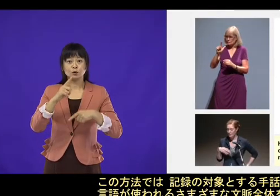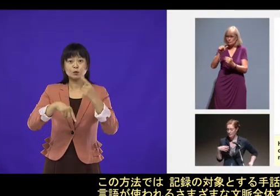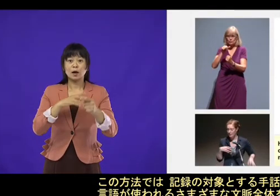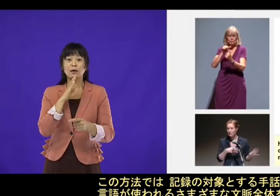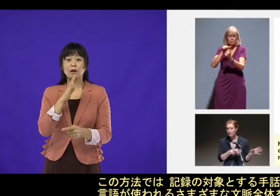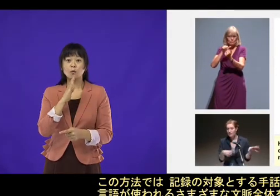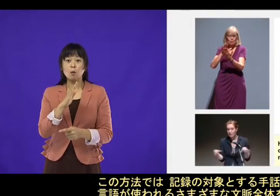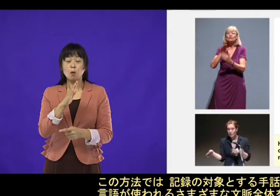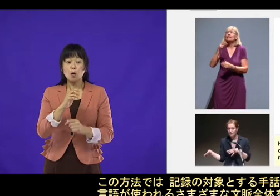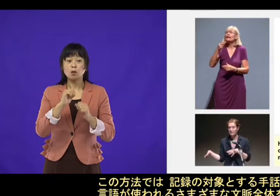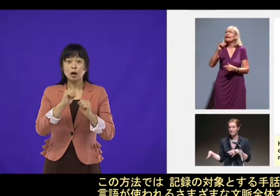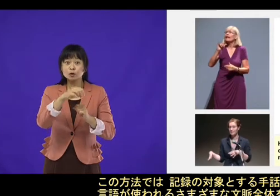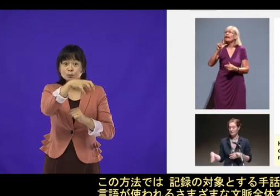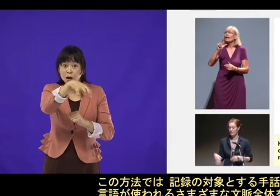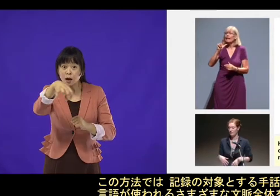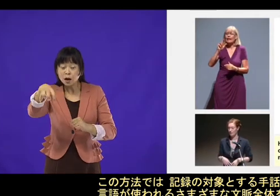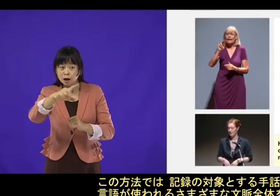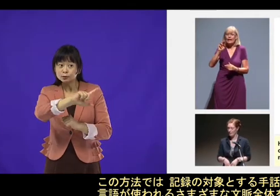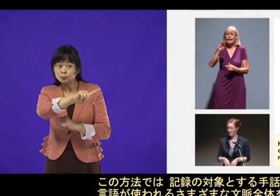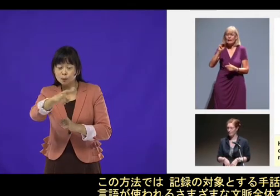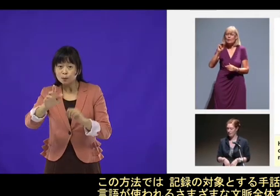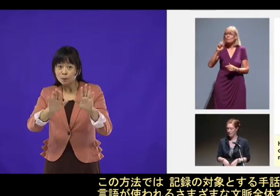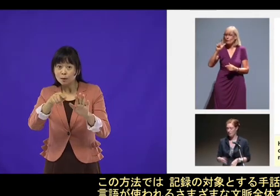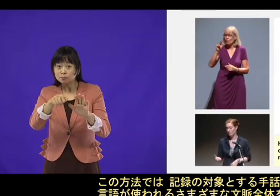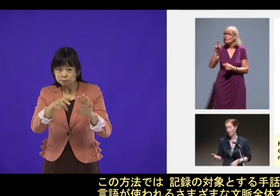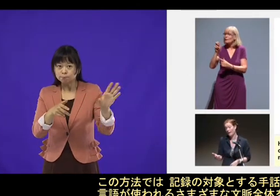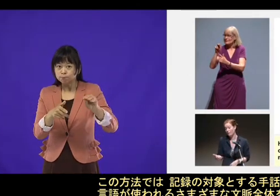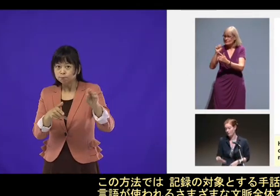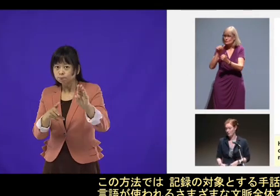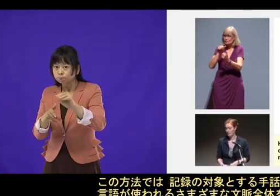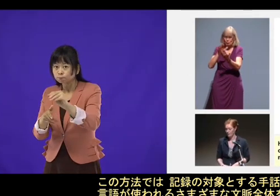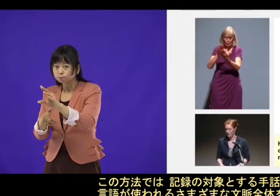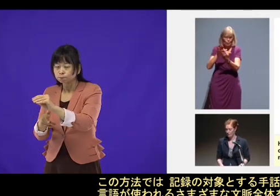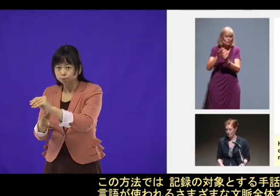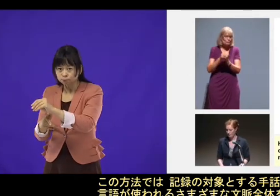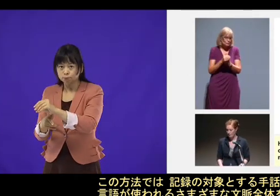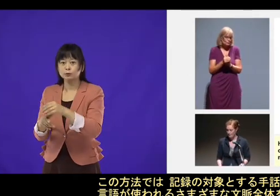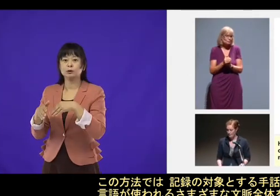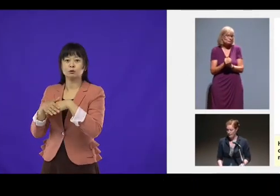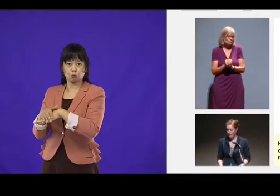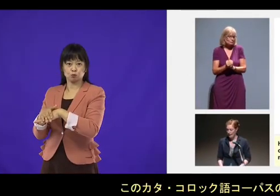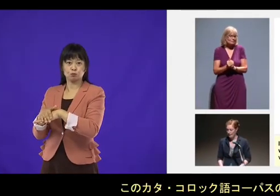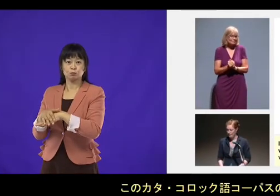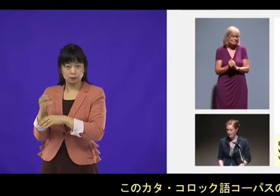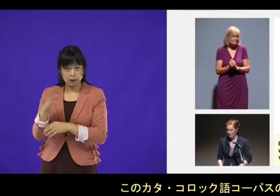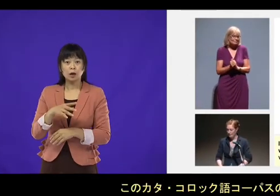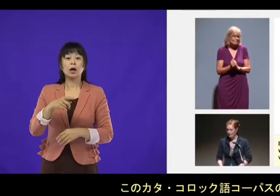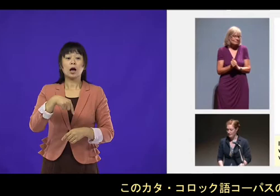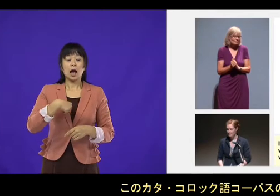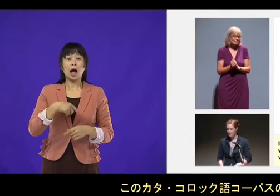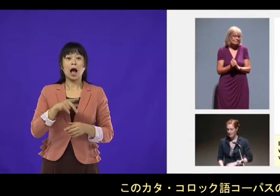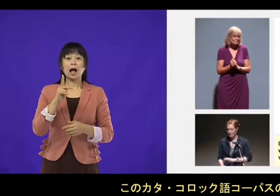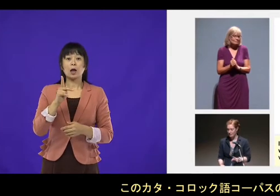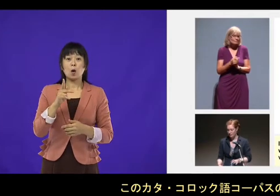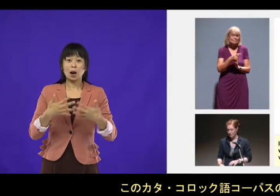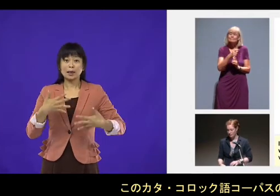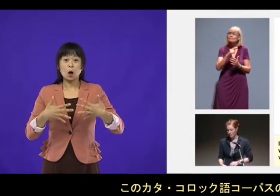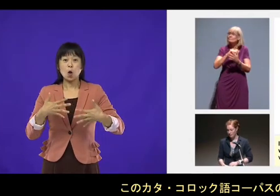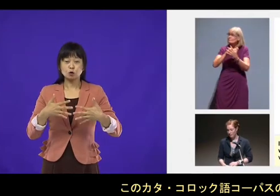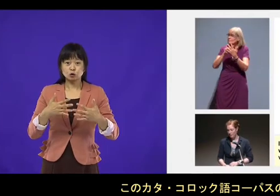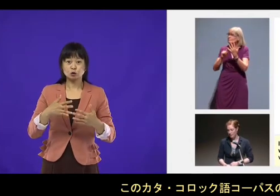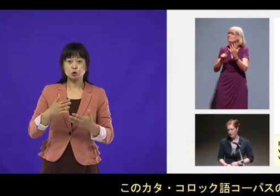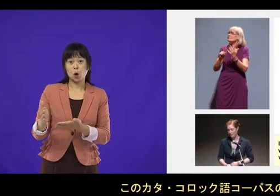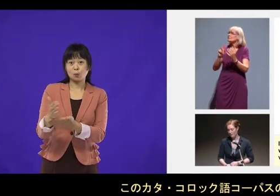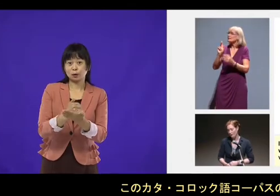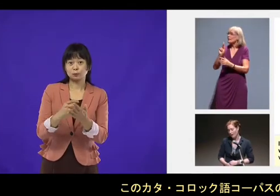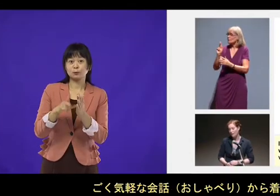entails capturing all the different contexts in which a sign language or language might be used. And in this case of the